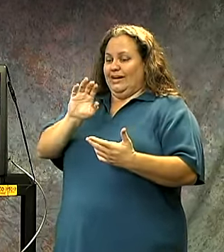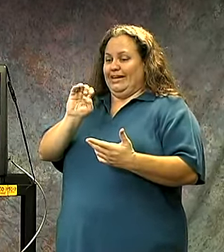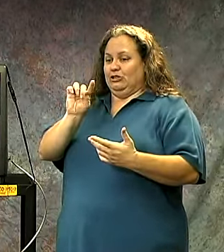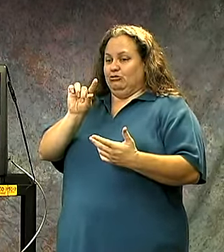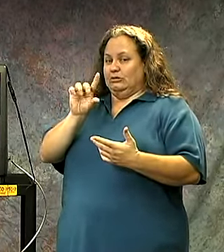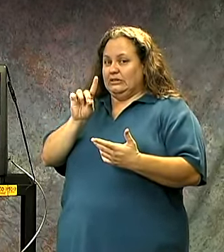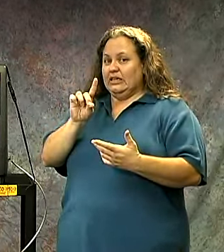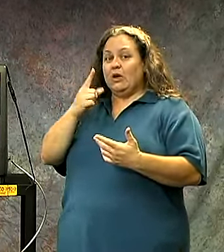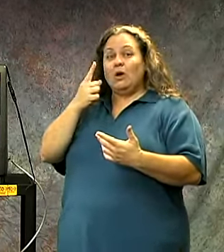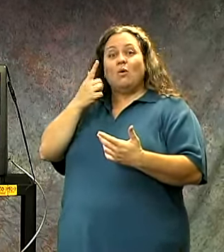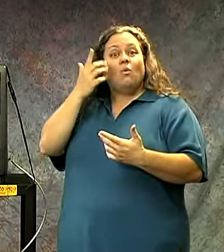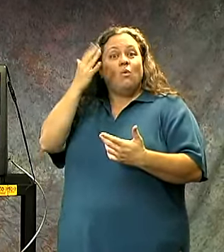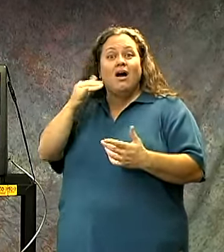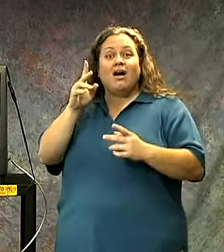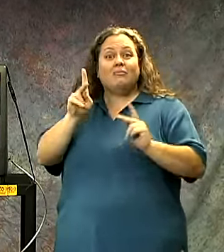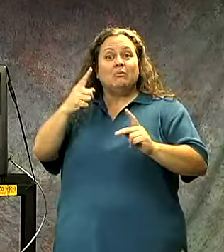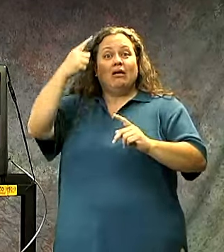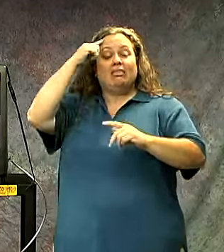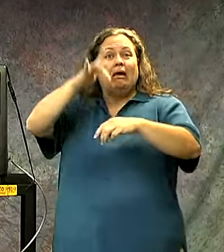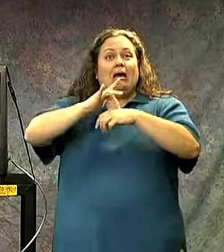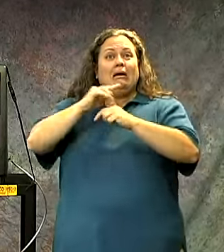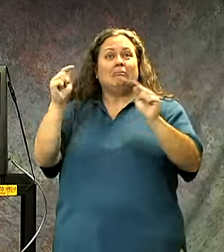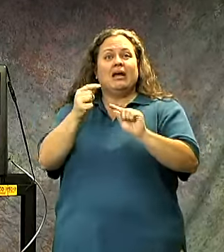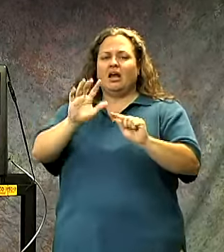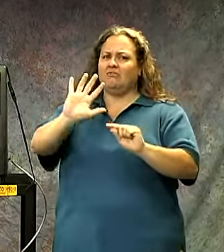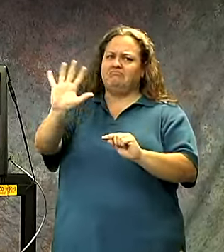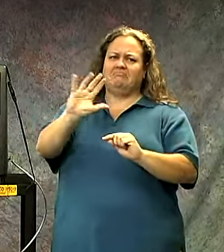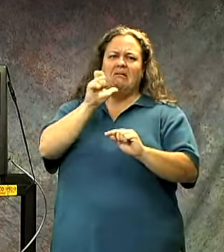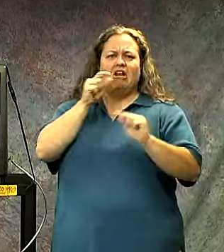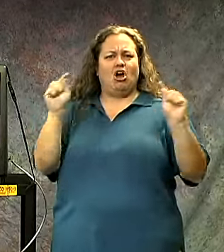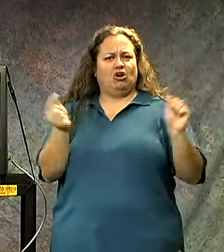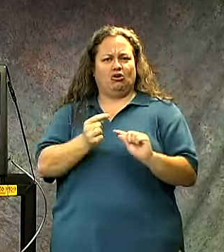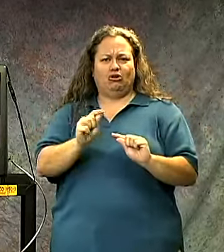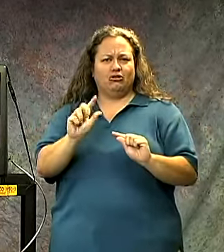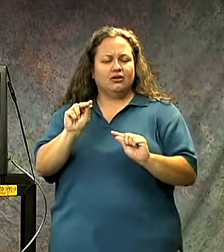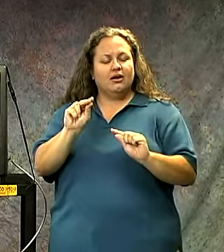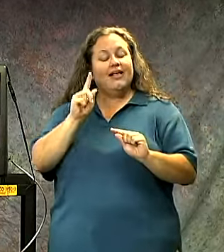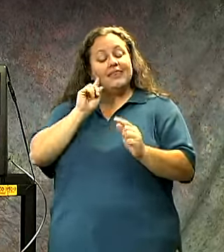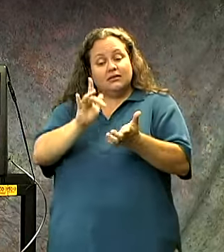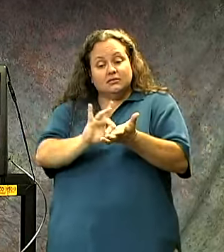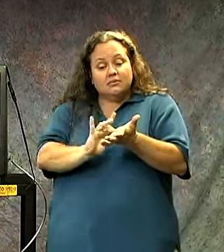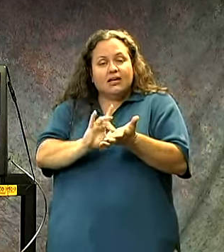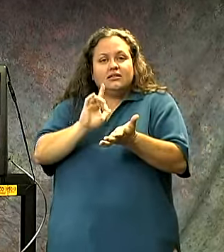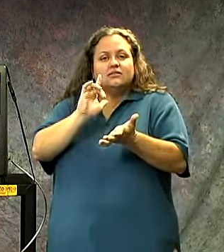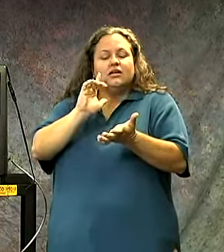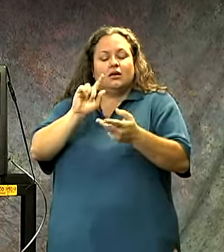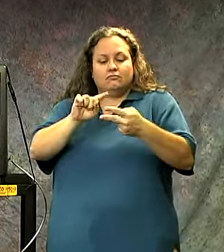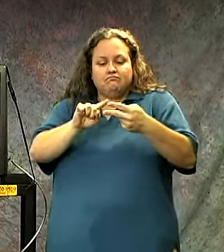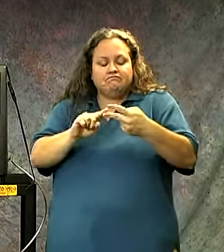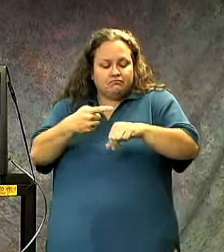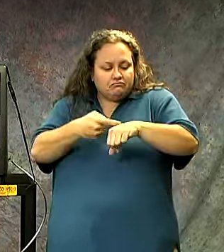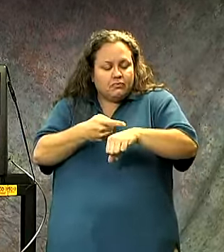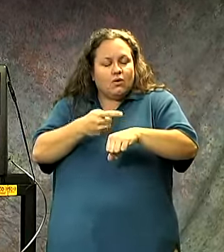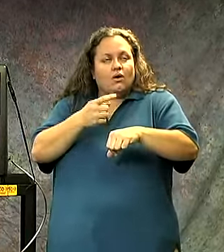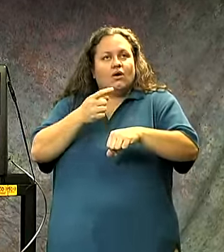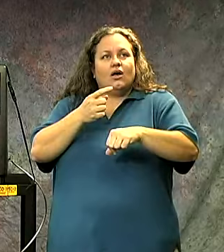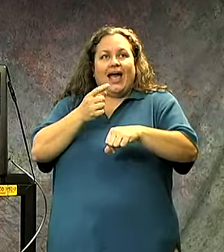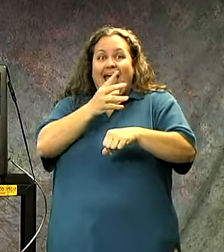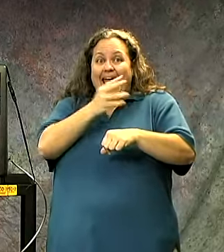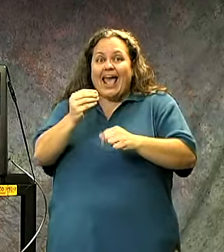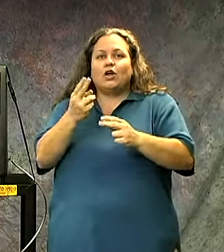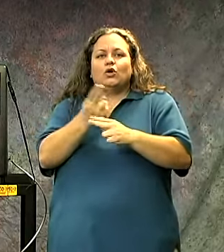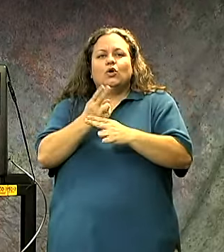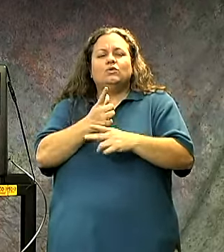exam are not because the exam is painful. It does not hurt. These two medications combine with a spray